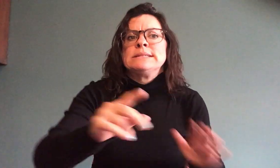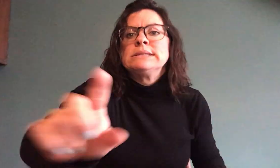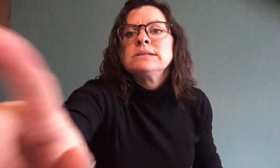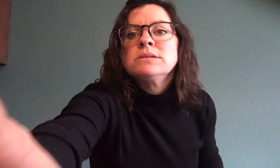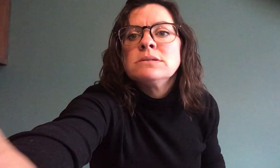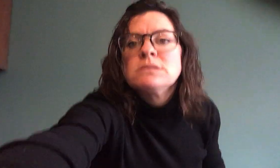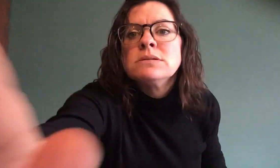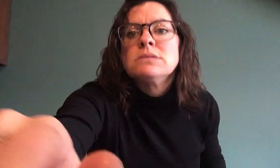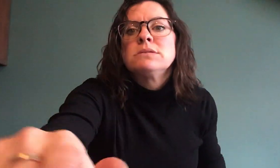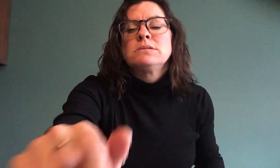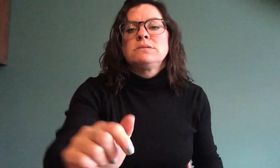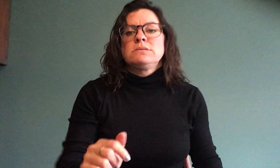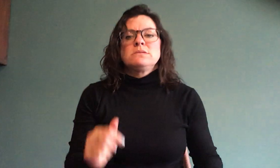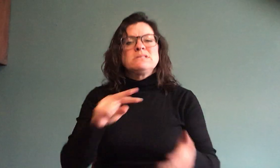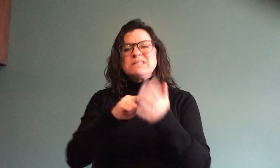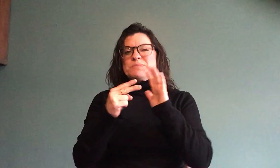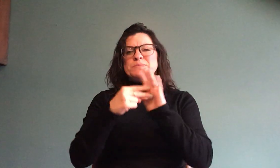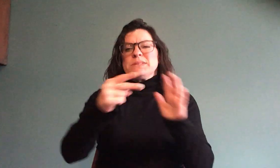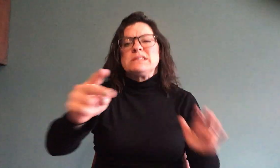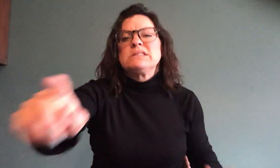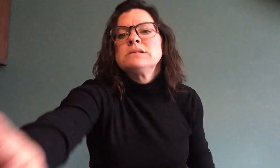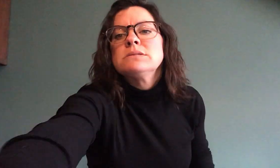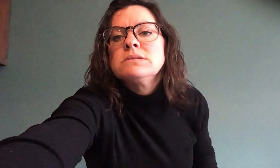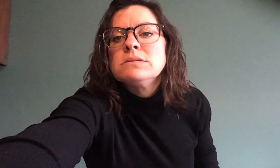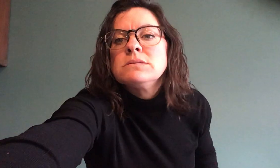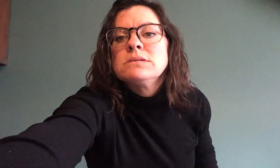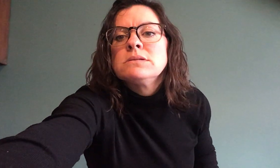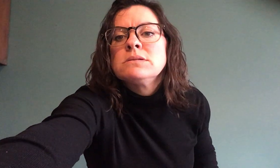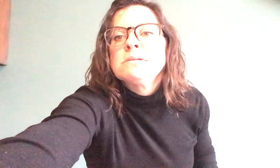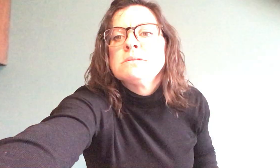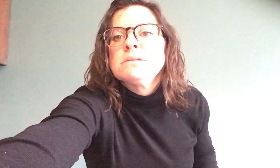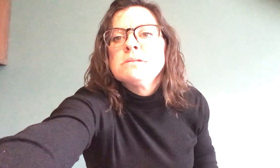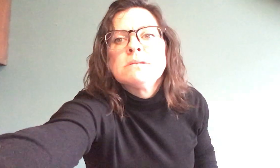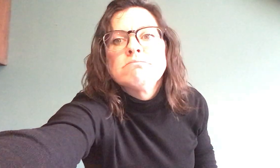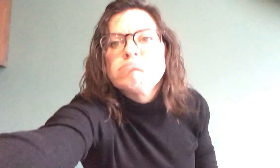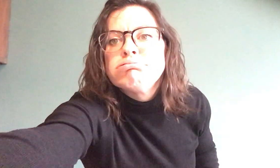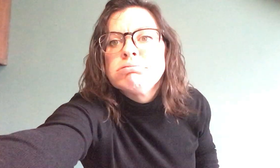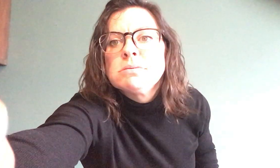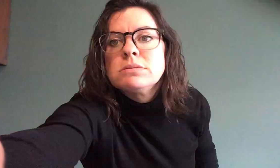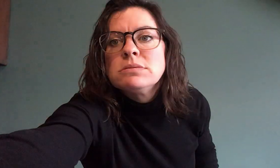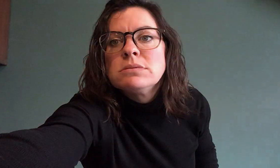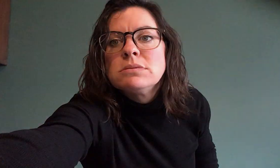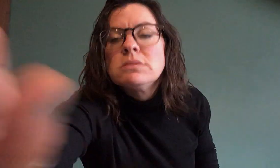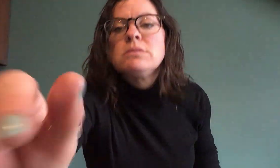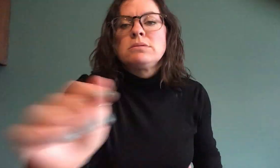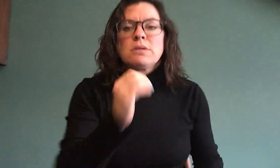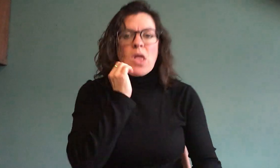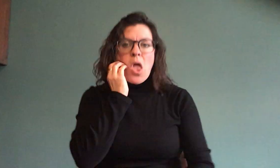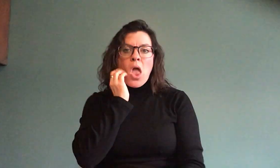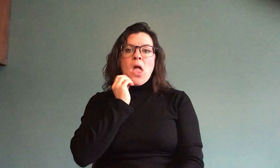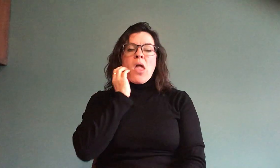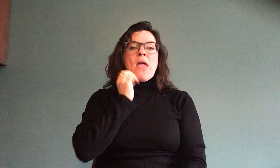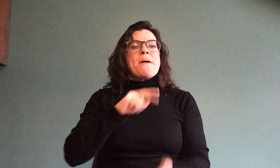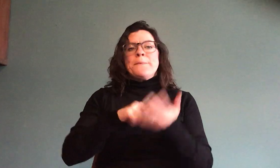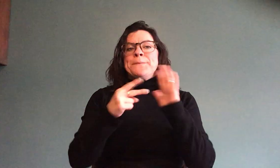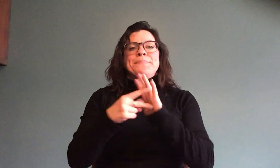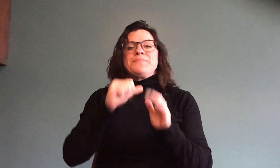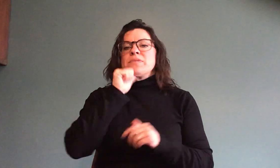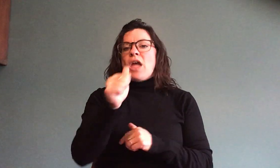Maybe one of the rails is not proper. Maybe screws fell out. Whatever the case may be, right? So they don't